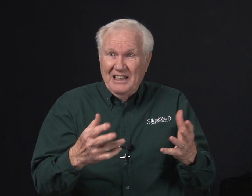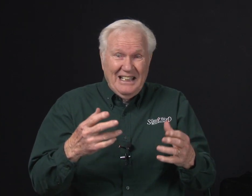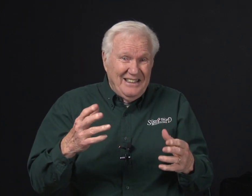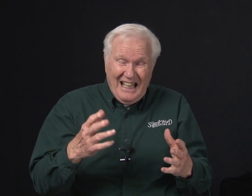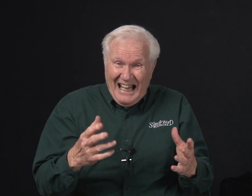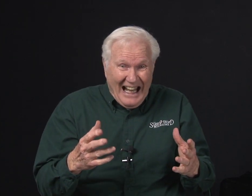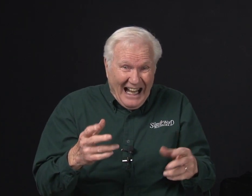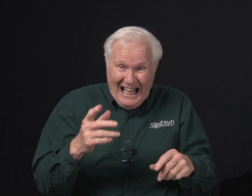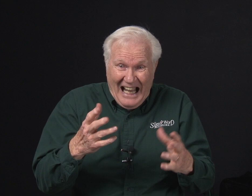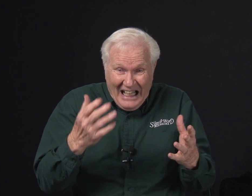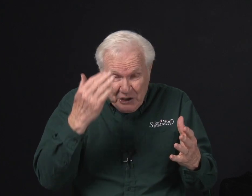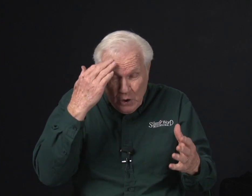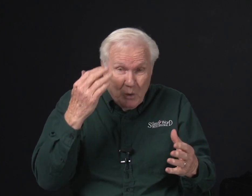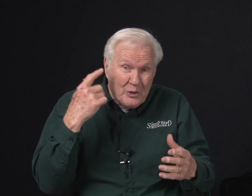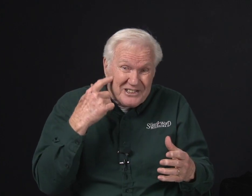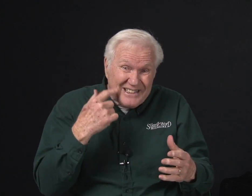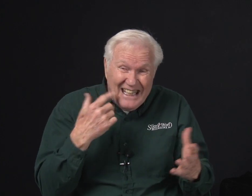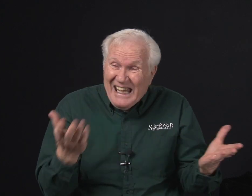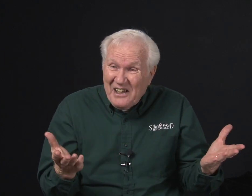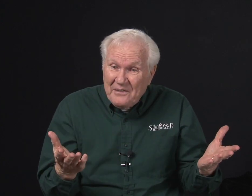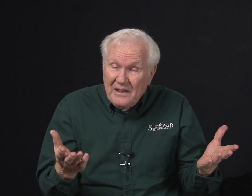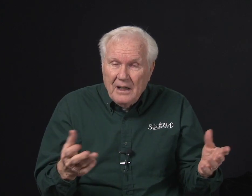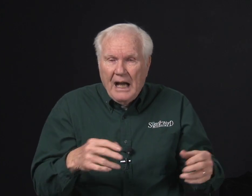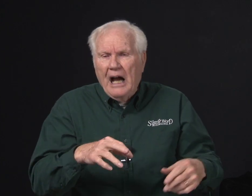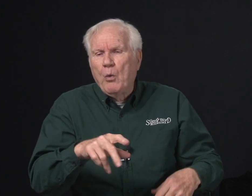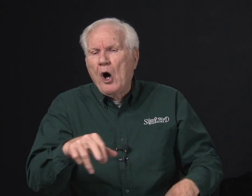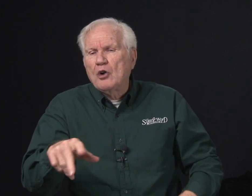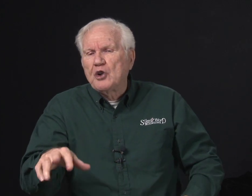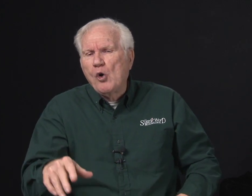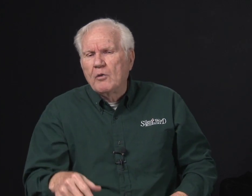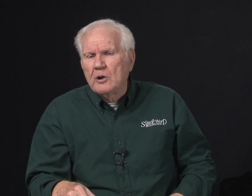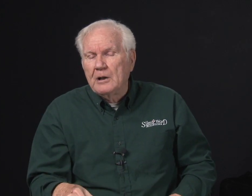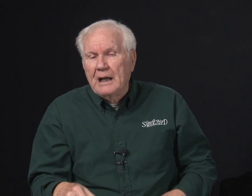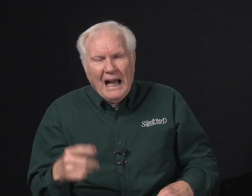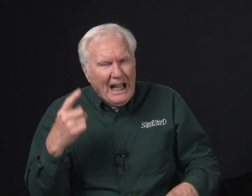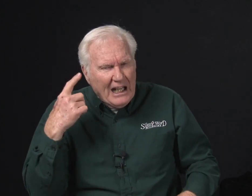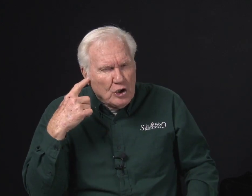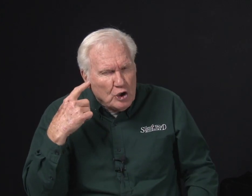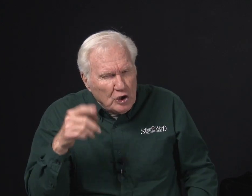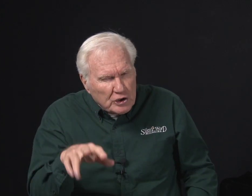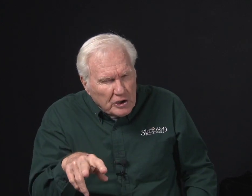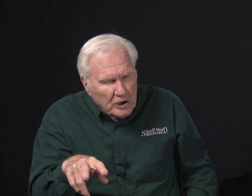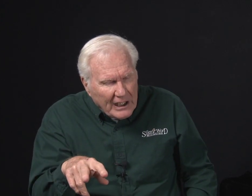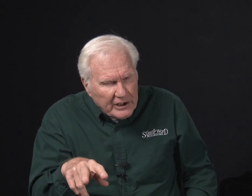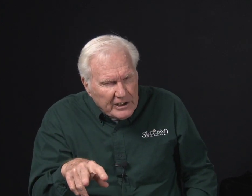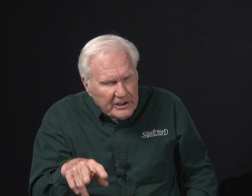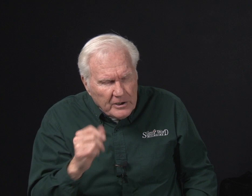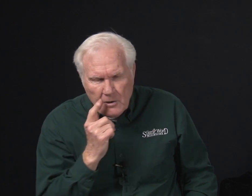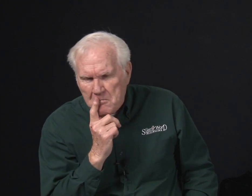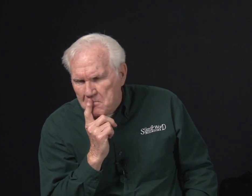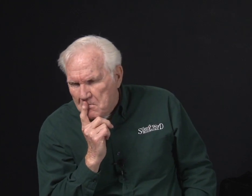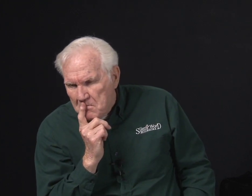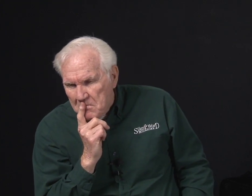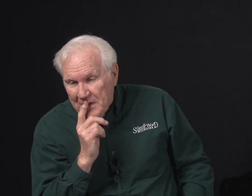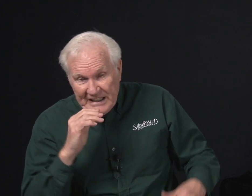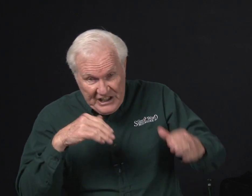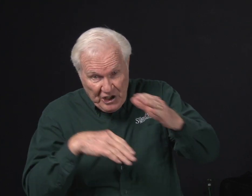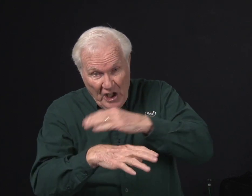And I knew it was a deaf. I walked over. I looked. I could hear. He's under